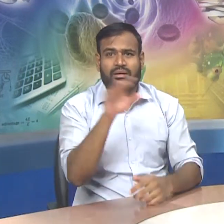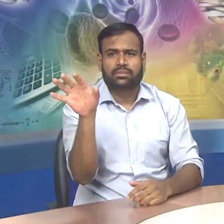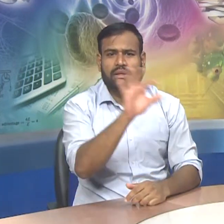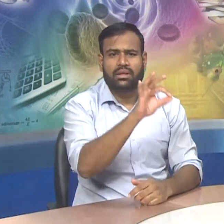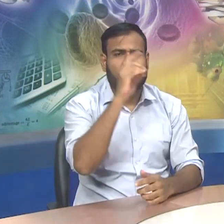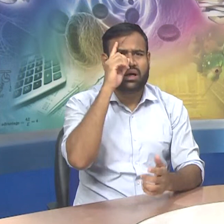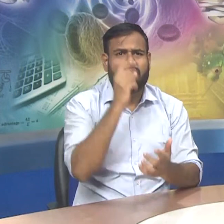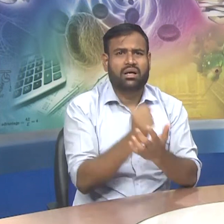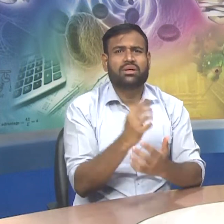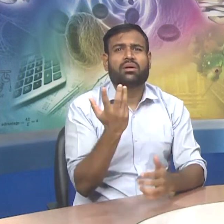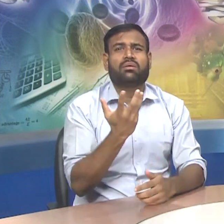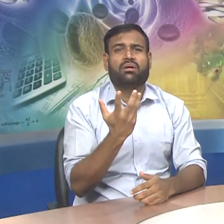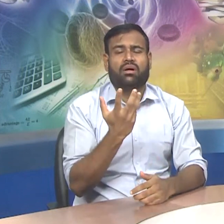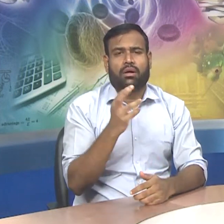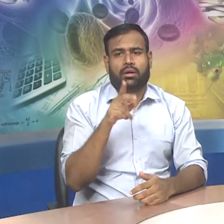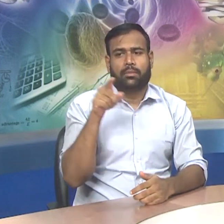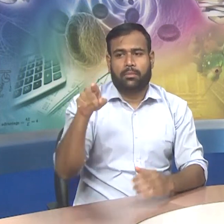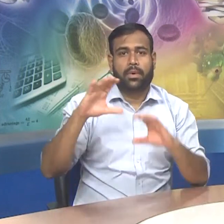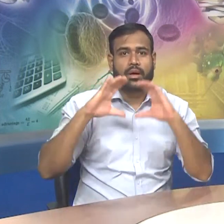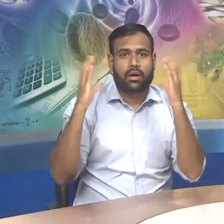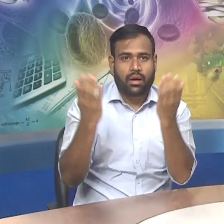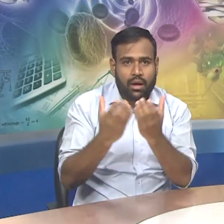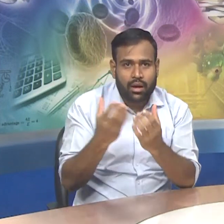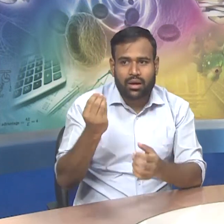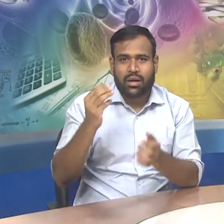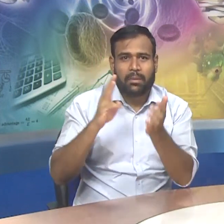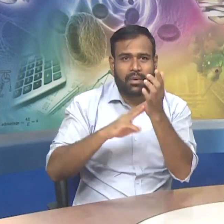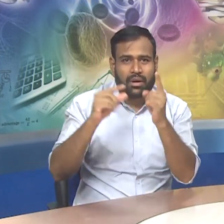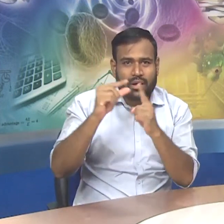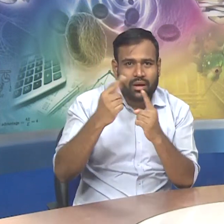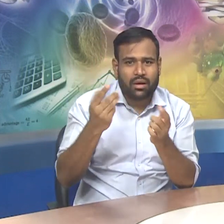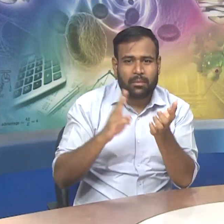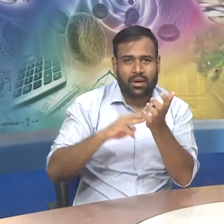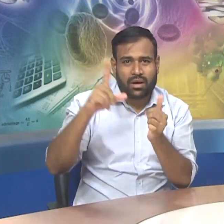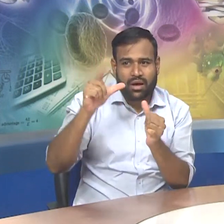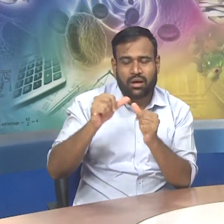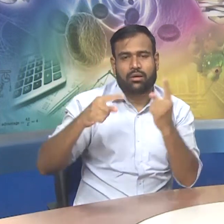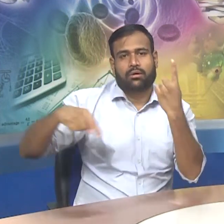And the president is indirectly elected.